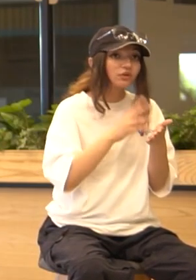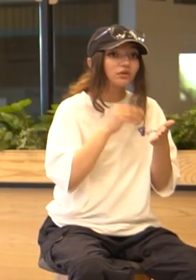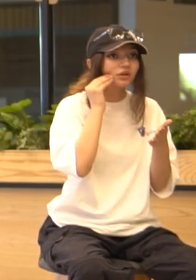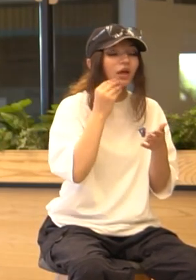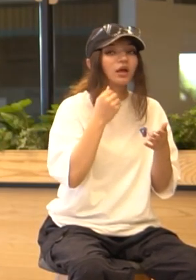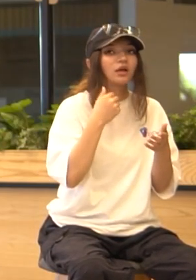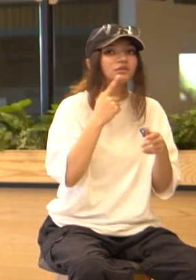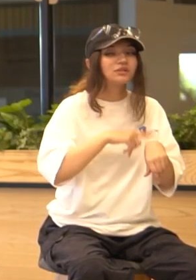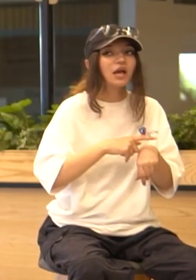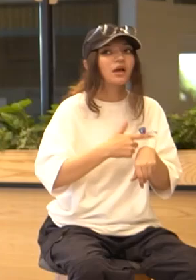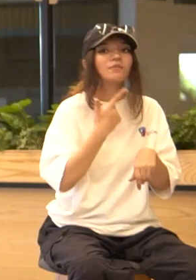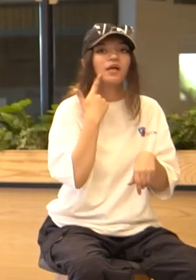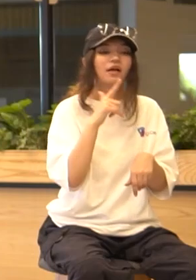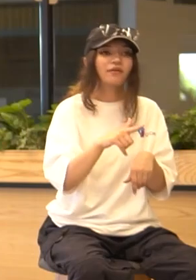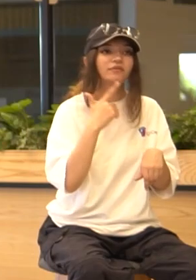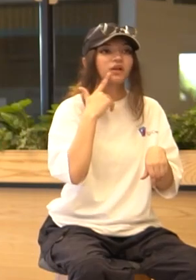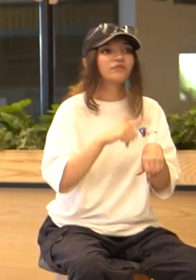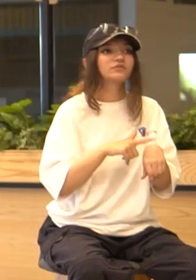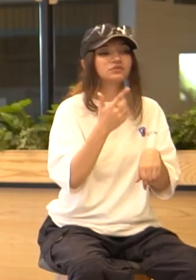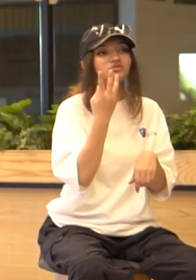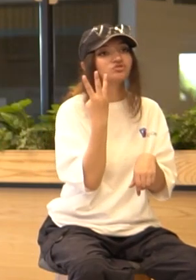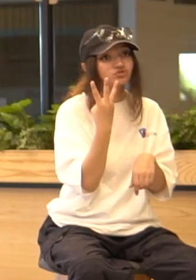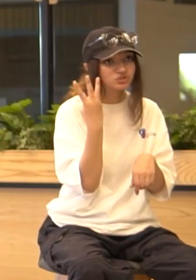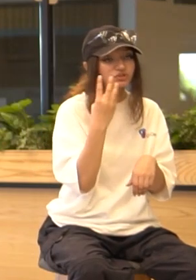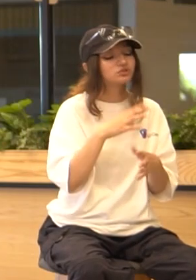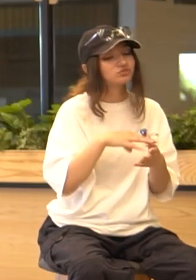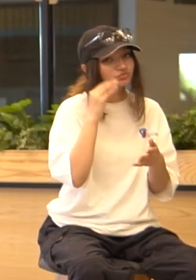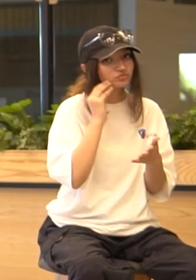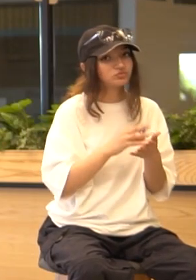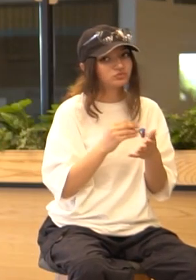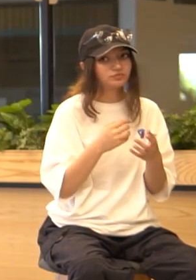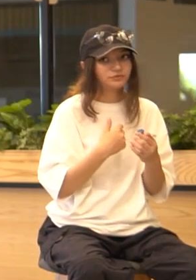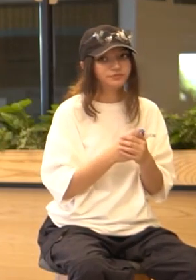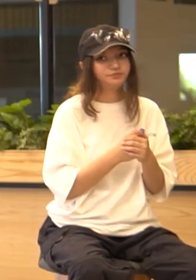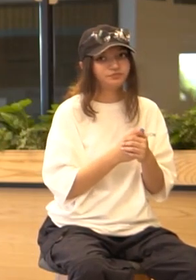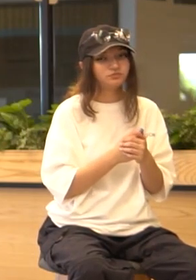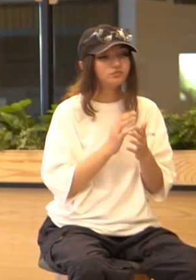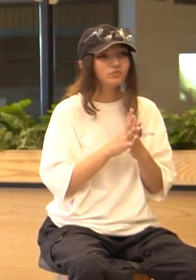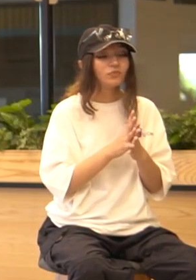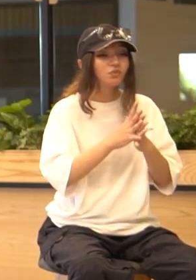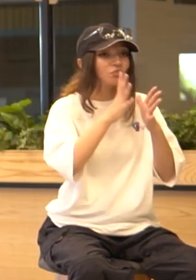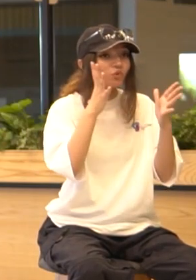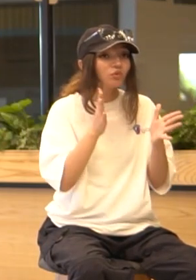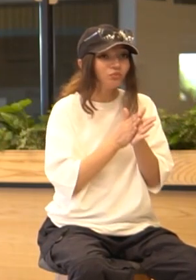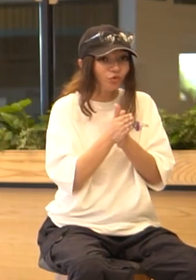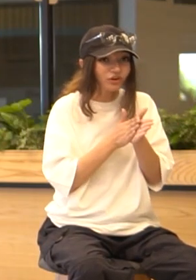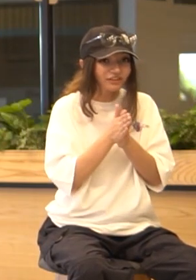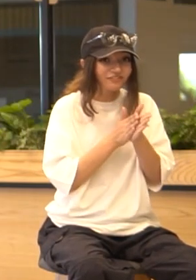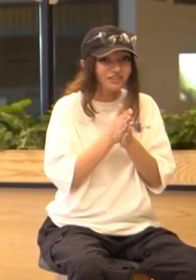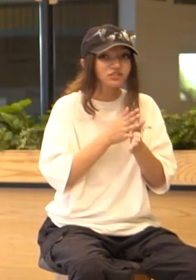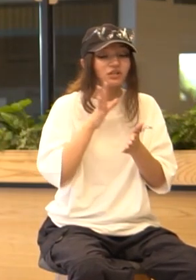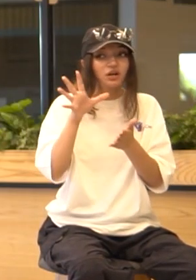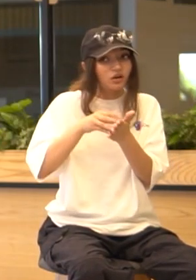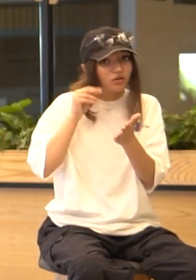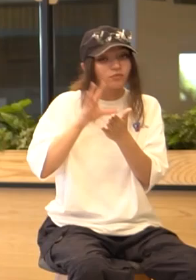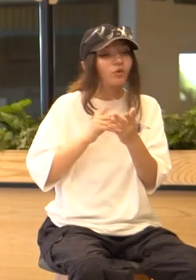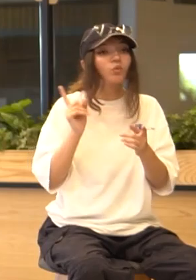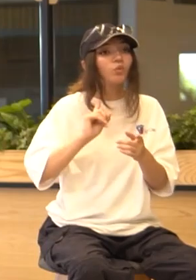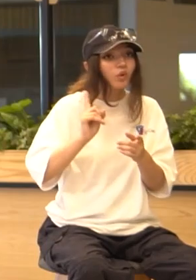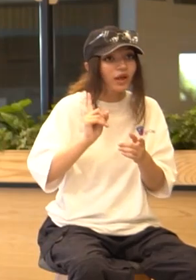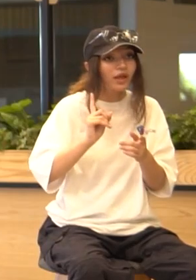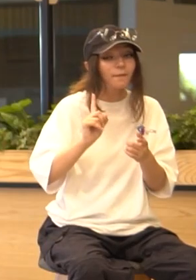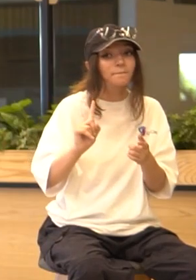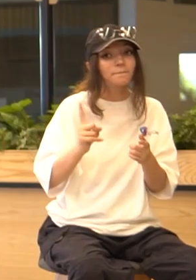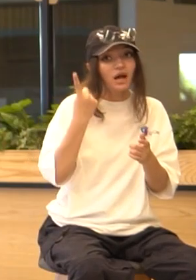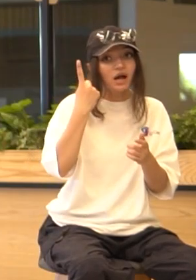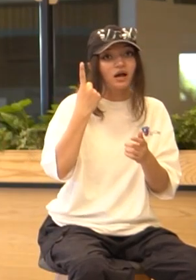there, right? And a lot of my initial inspiration, it came from like pre-existing fonts. So what I would do